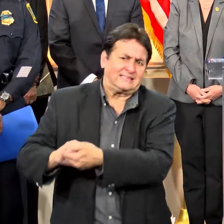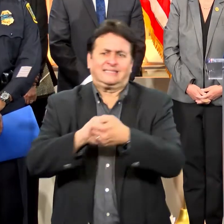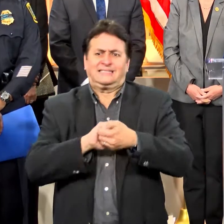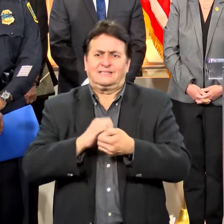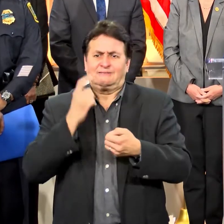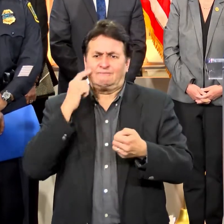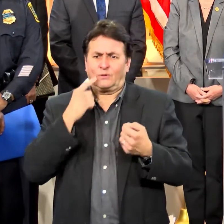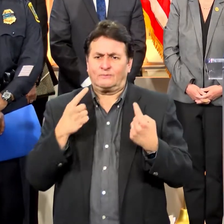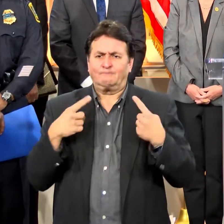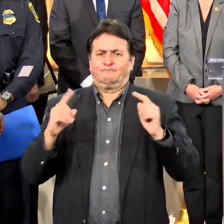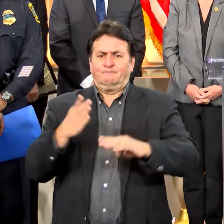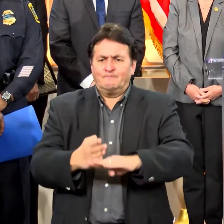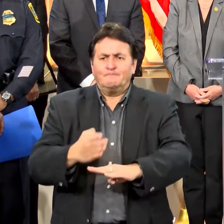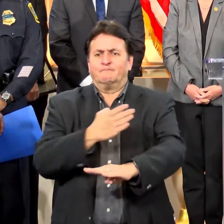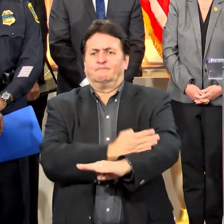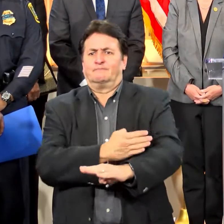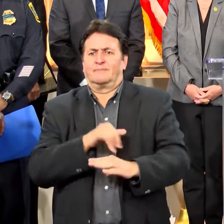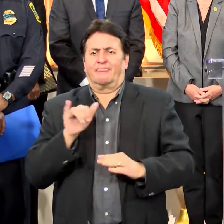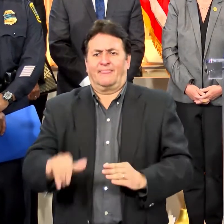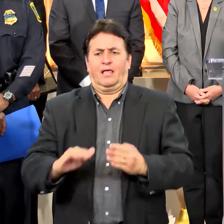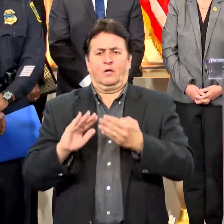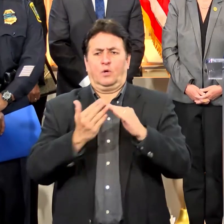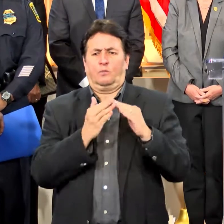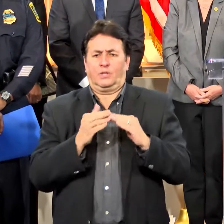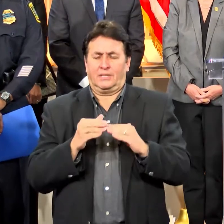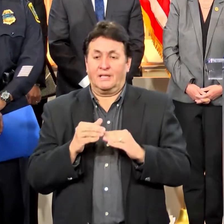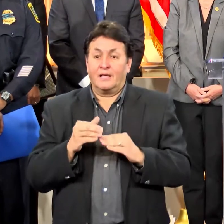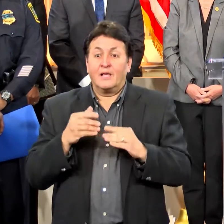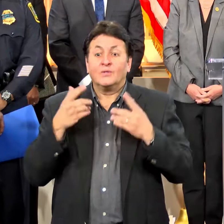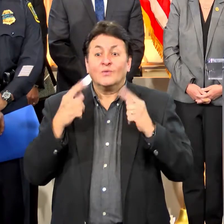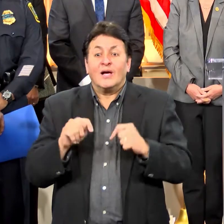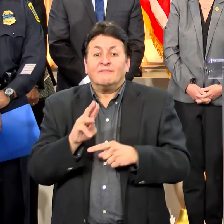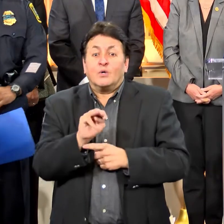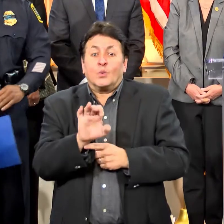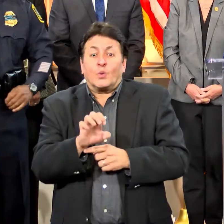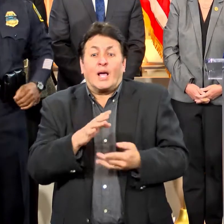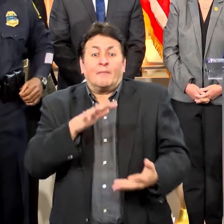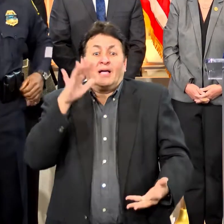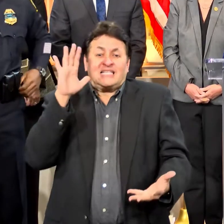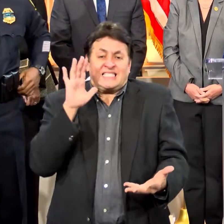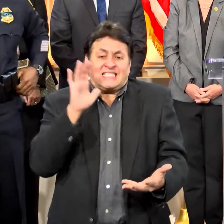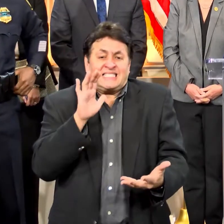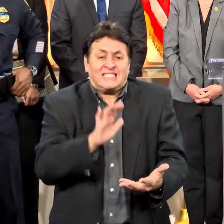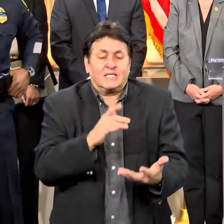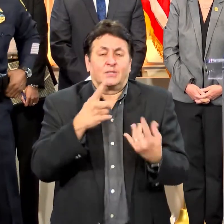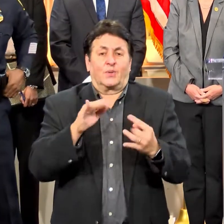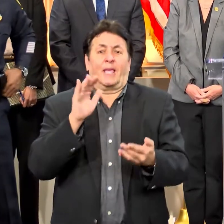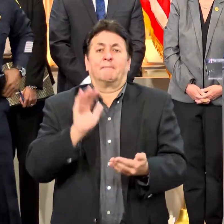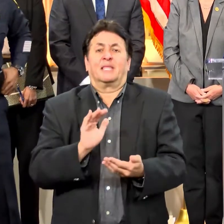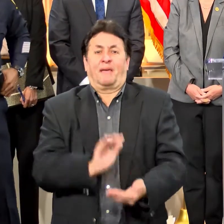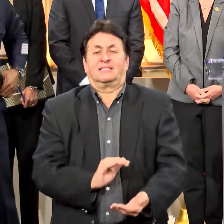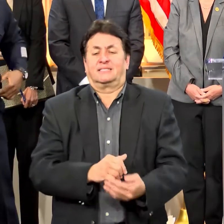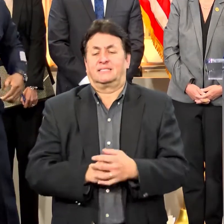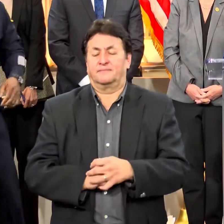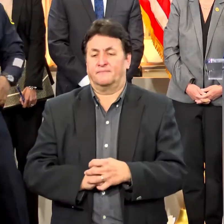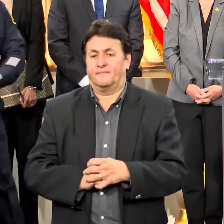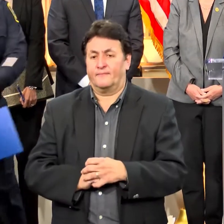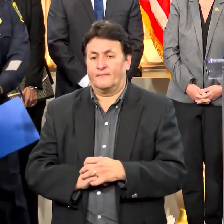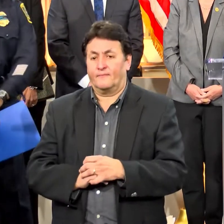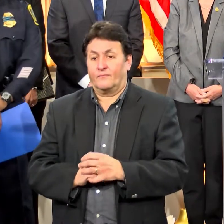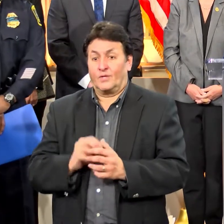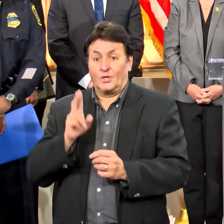community to combat our increasing crime challenges. Houstonians, it is time for us to act